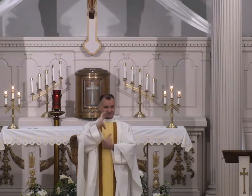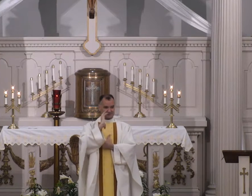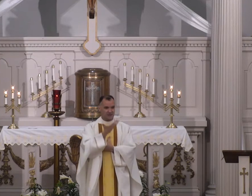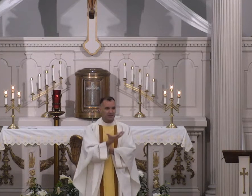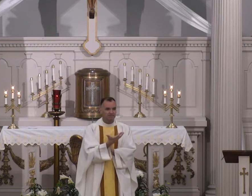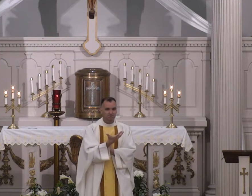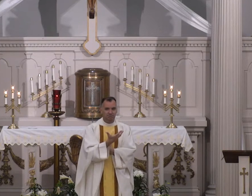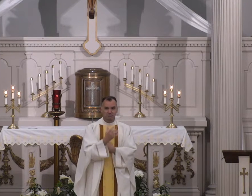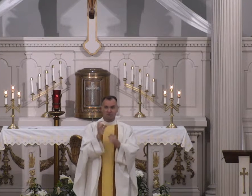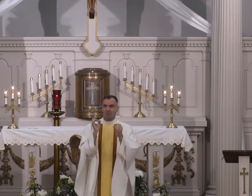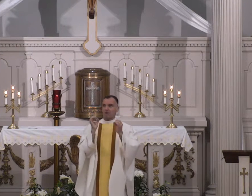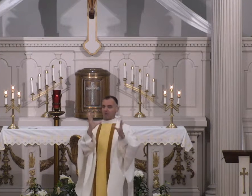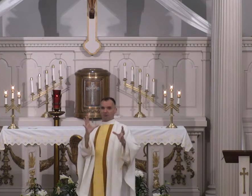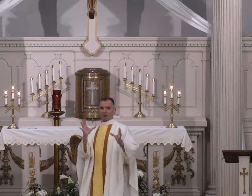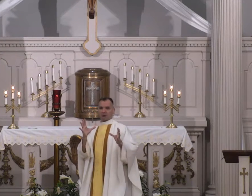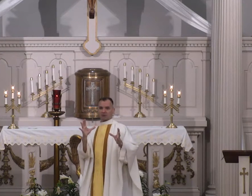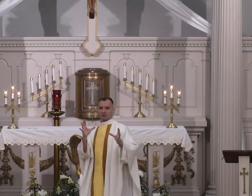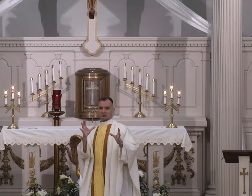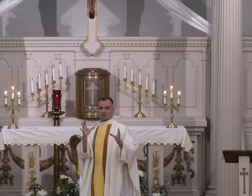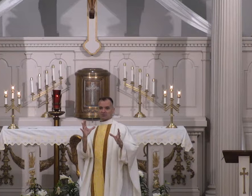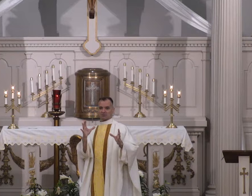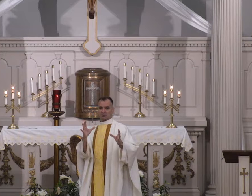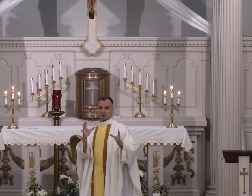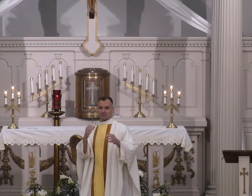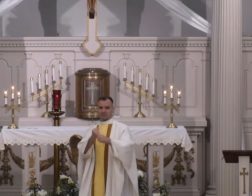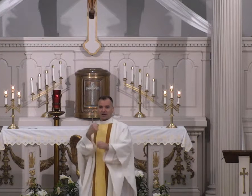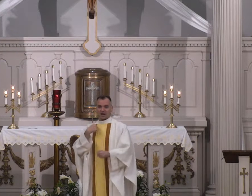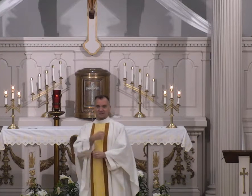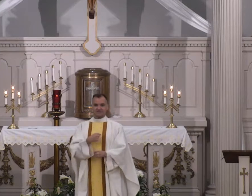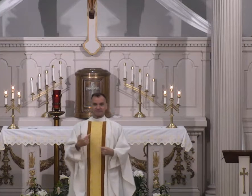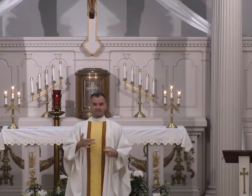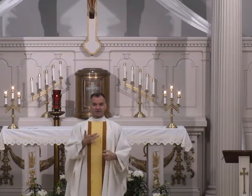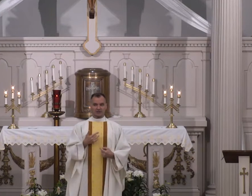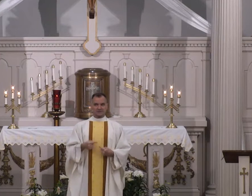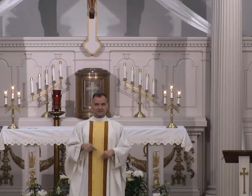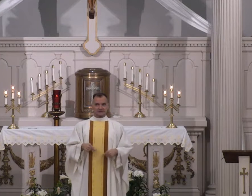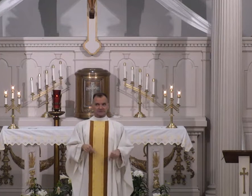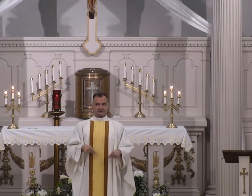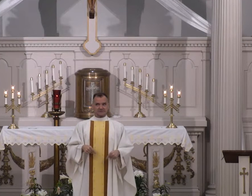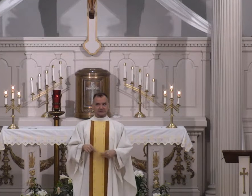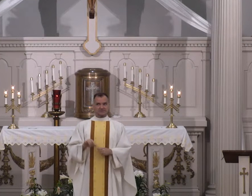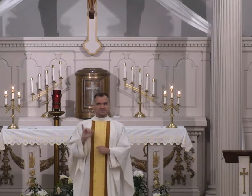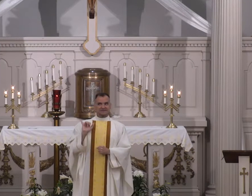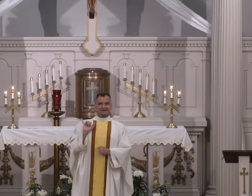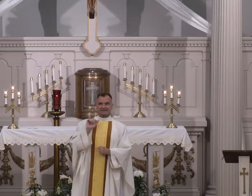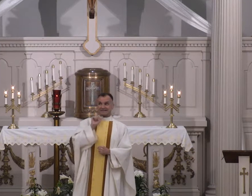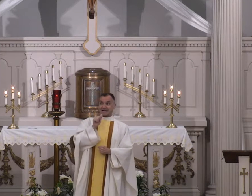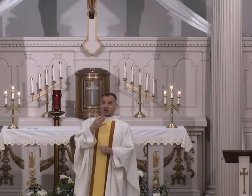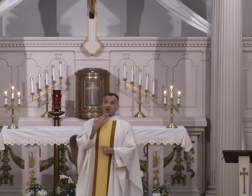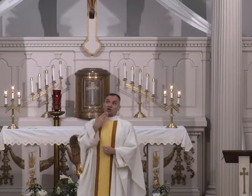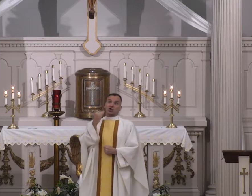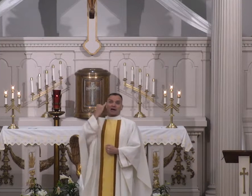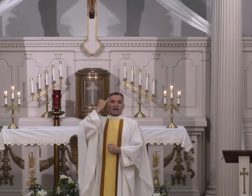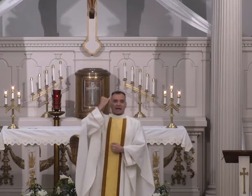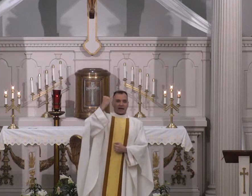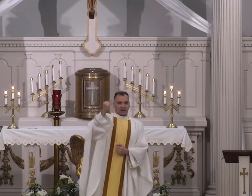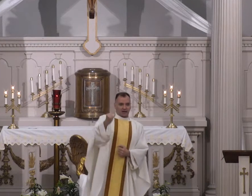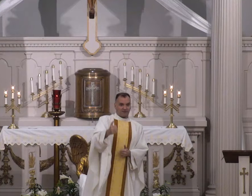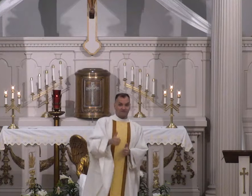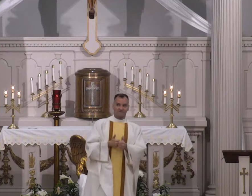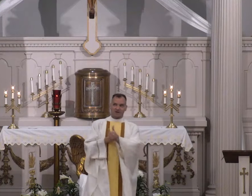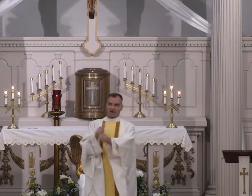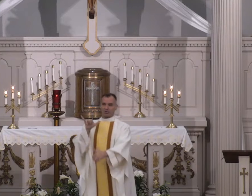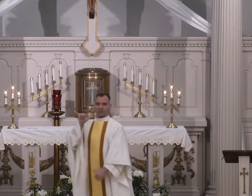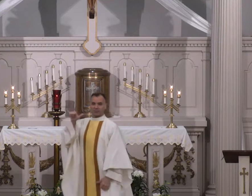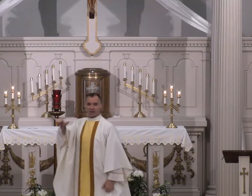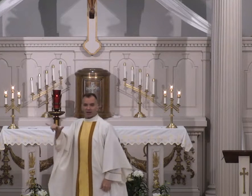dangerous. It can seem awful even to make us feel nervous and anxious. You